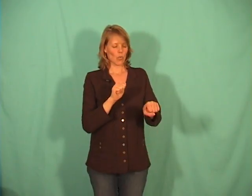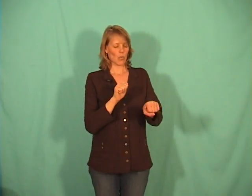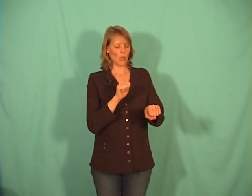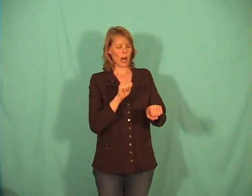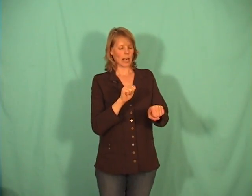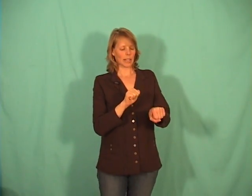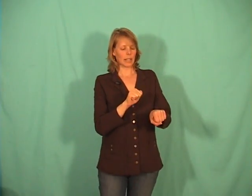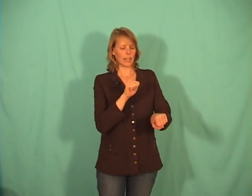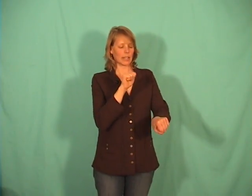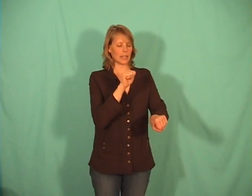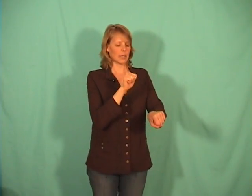Rock.